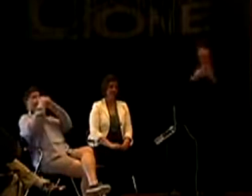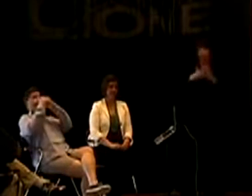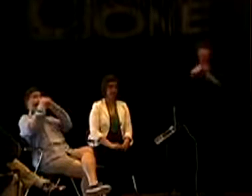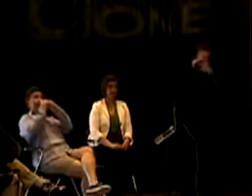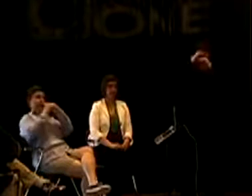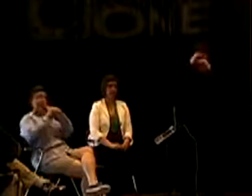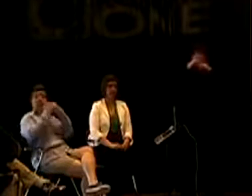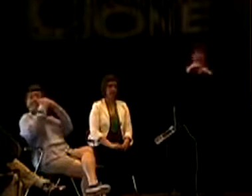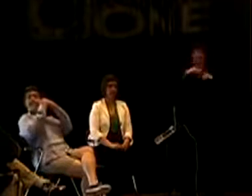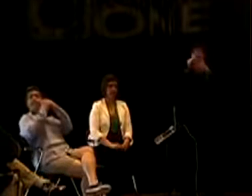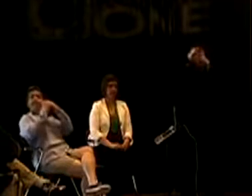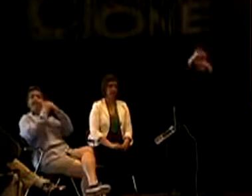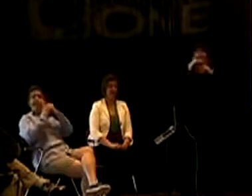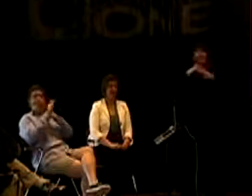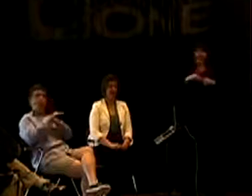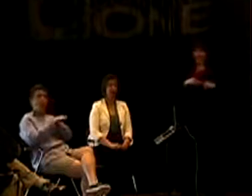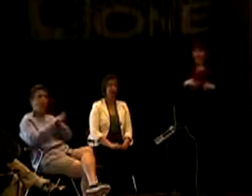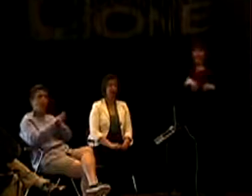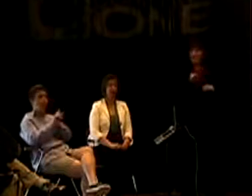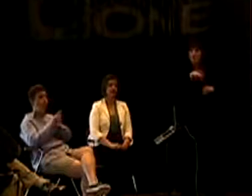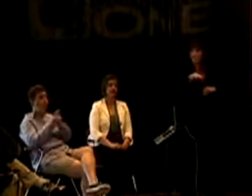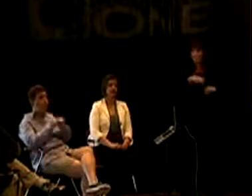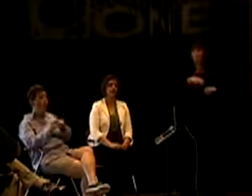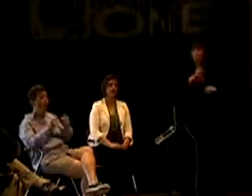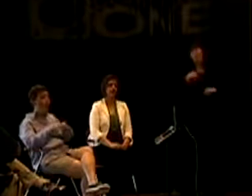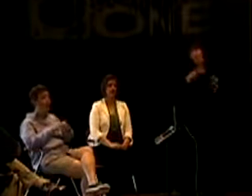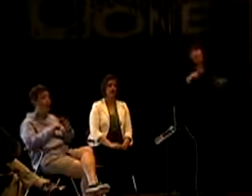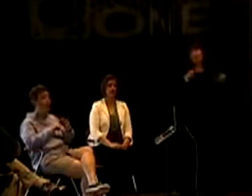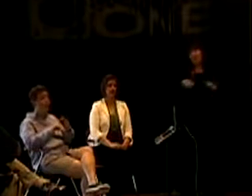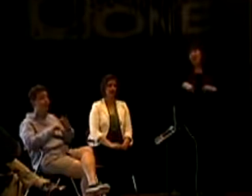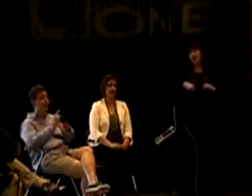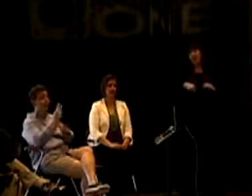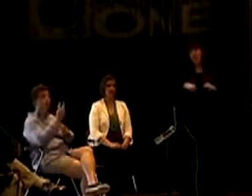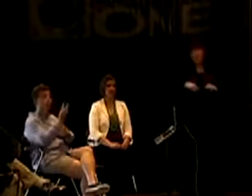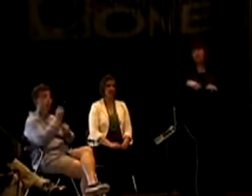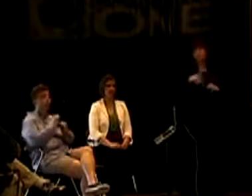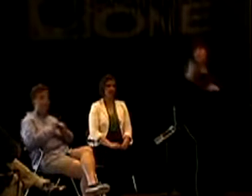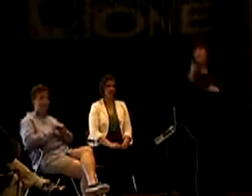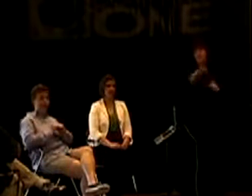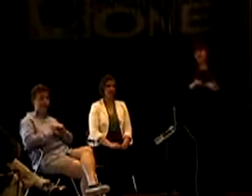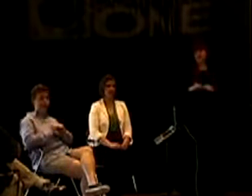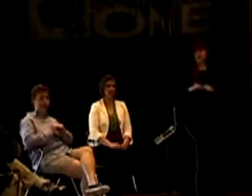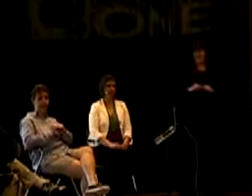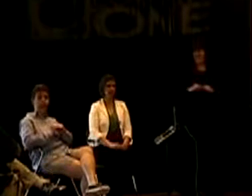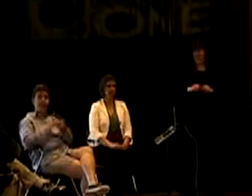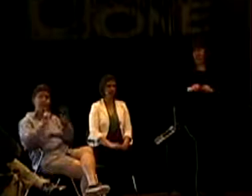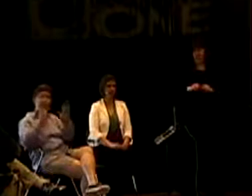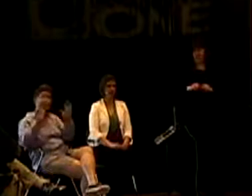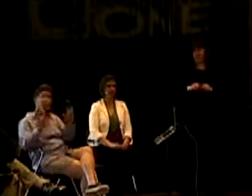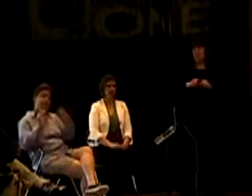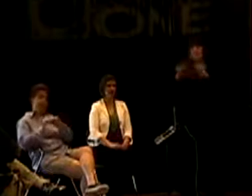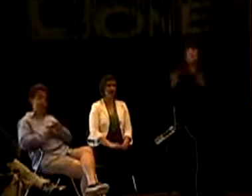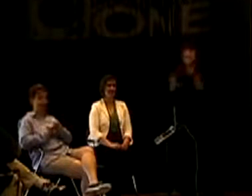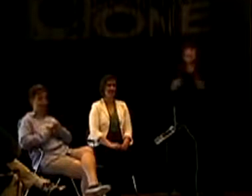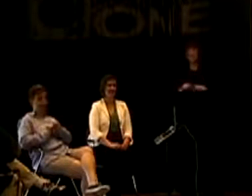usually, typically, there is a limited number of dates that there will be an interpreted event. You can only come on